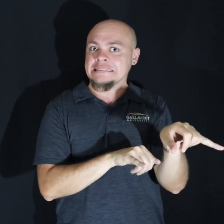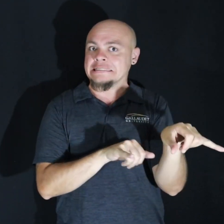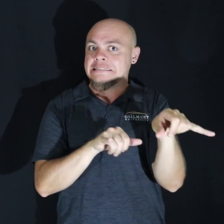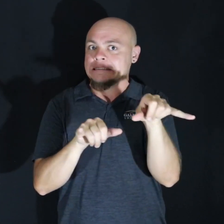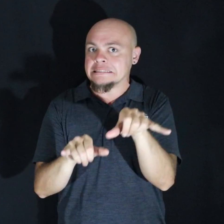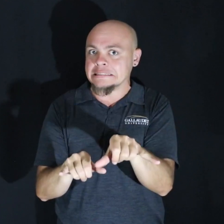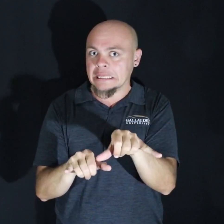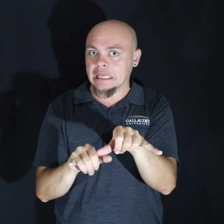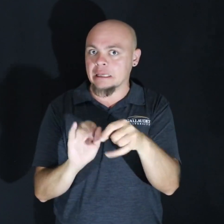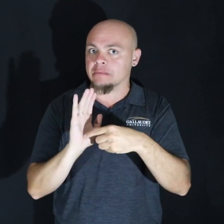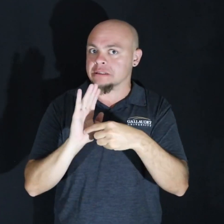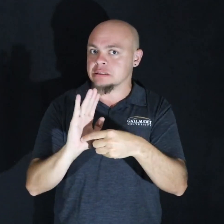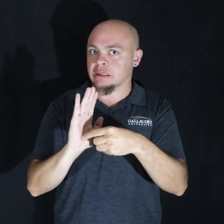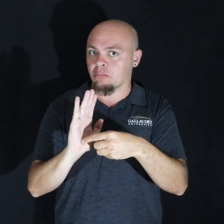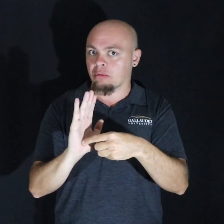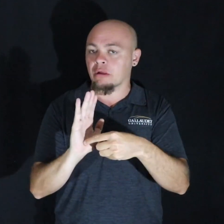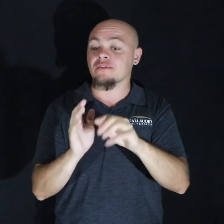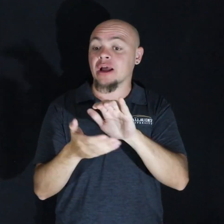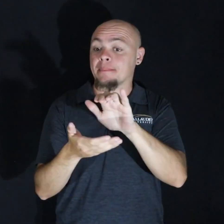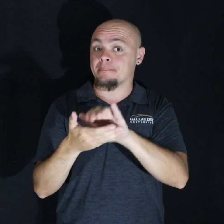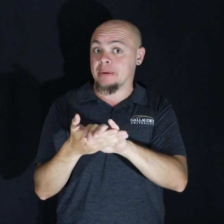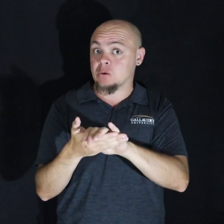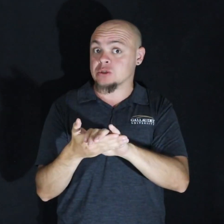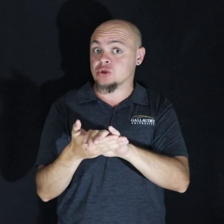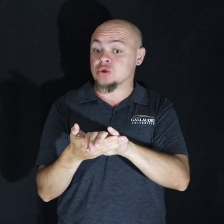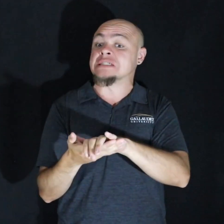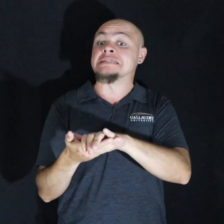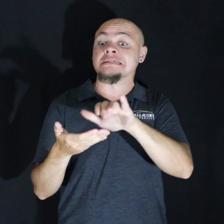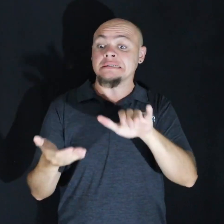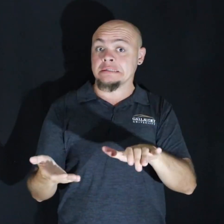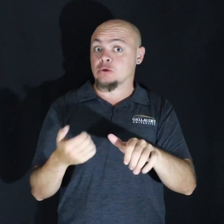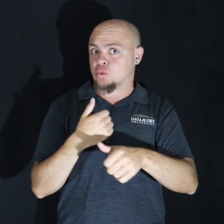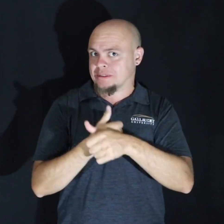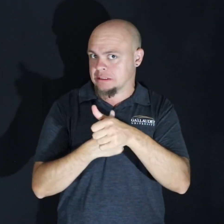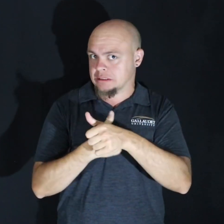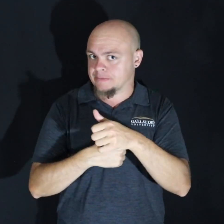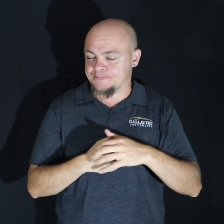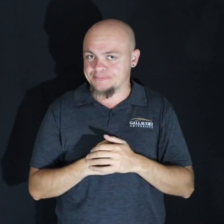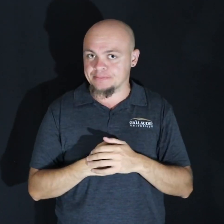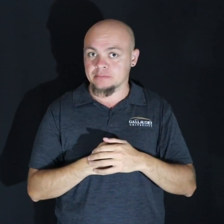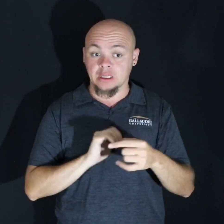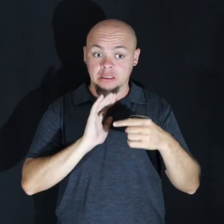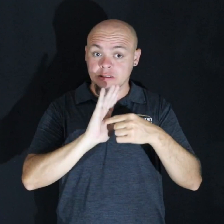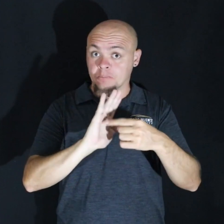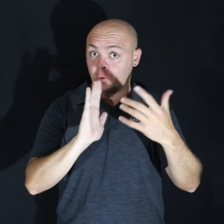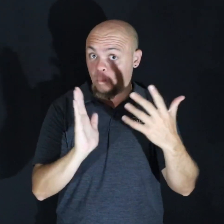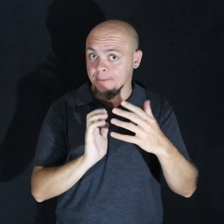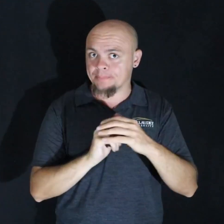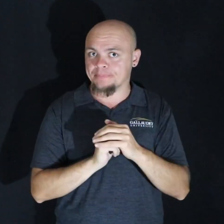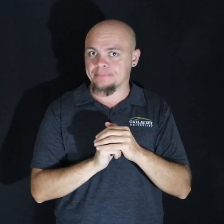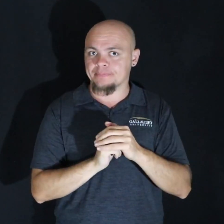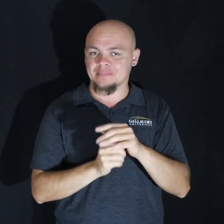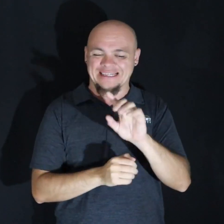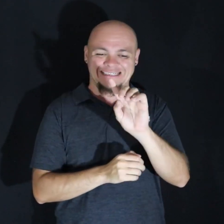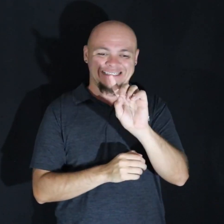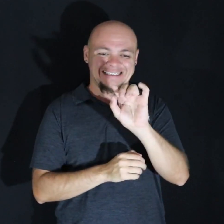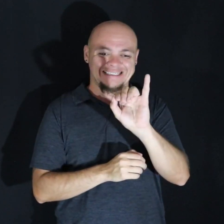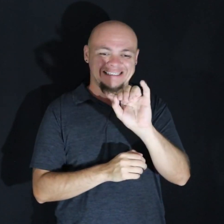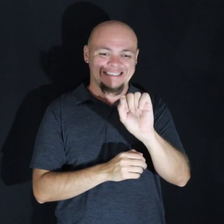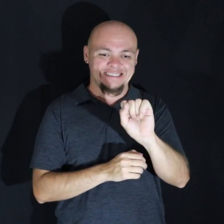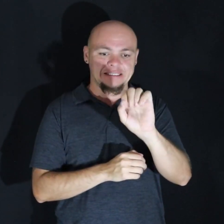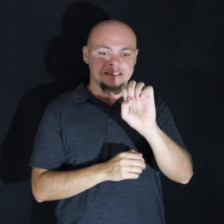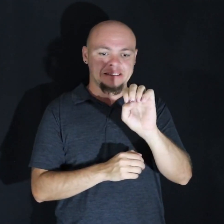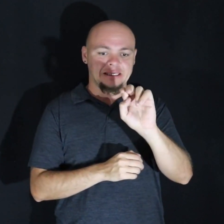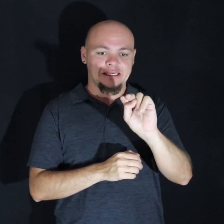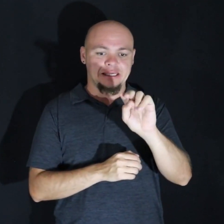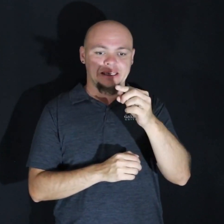number one sign that a marriage is at risk? That sign is disengagement. But